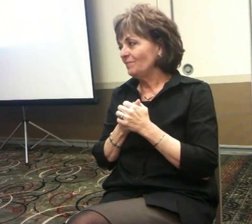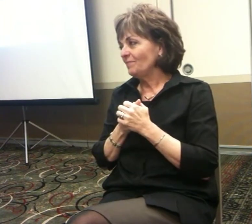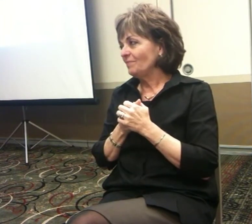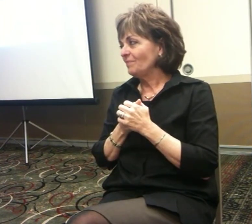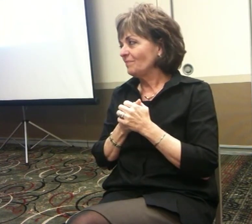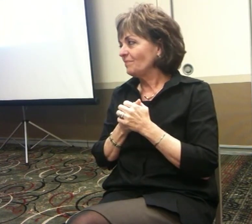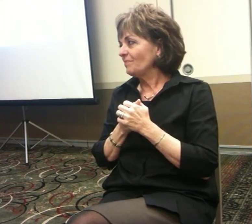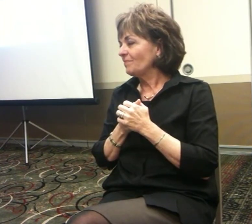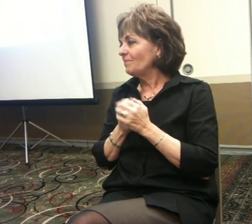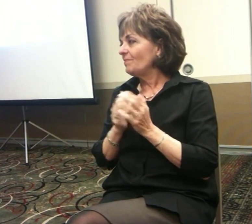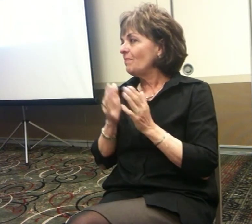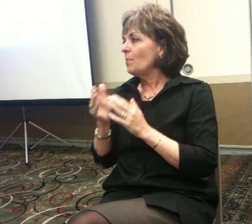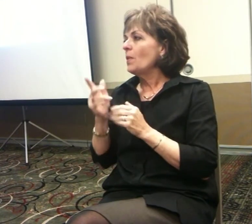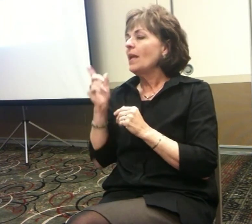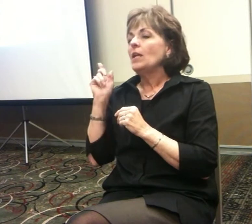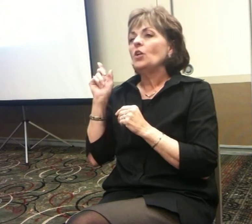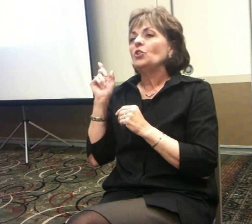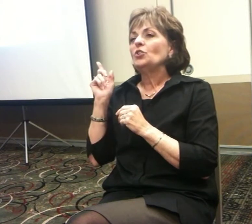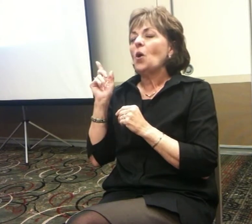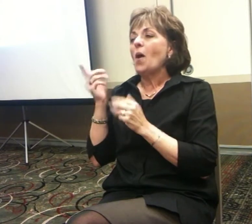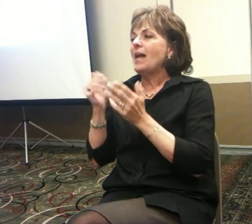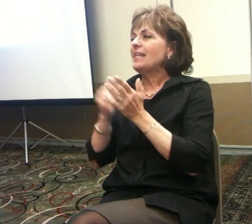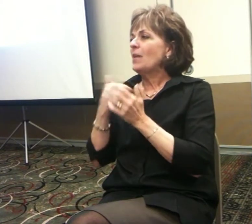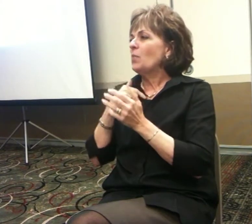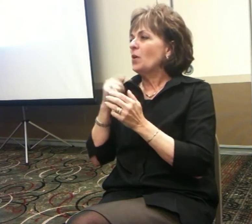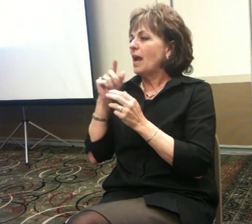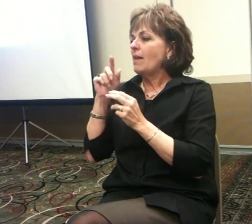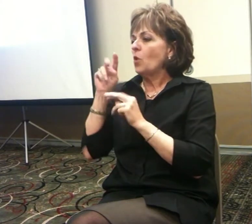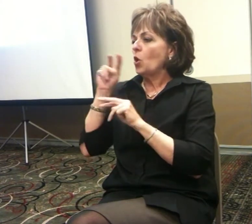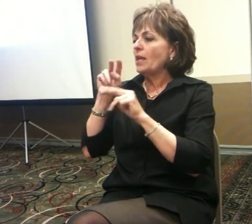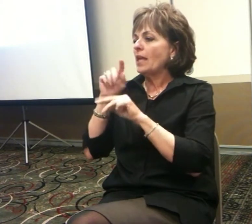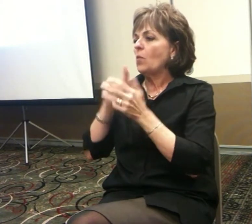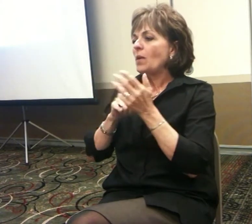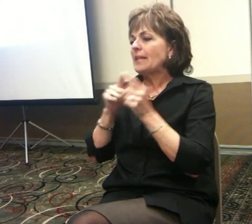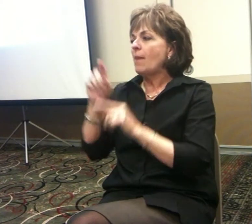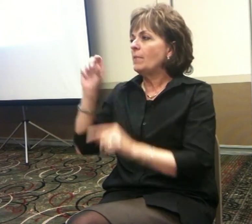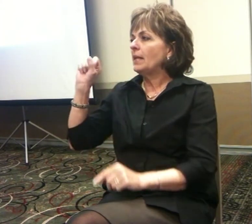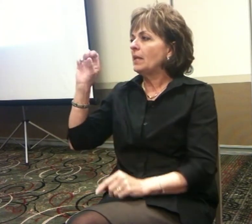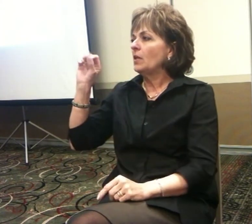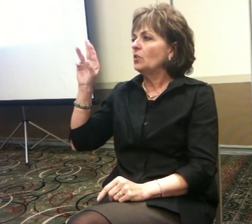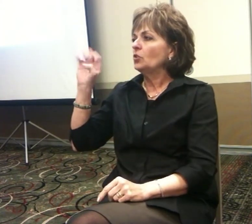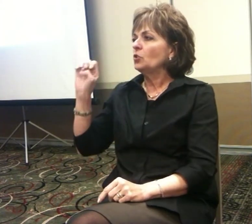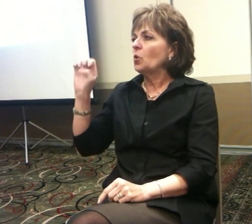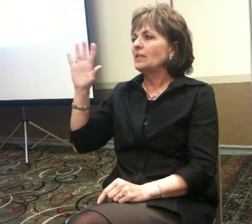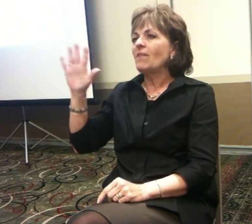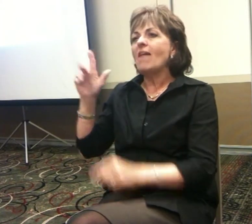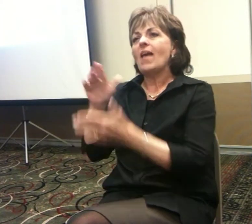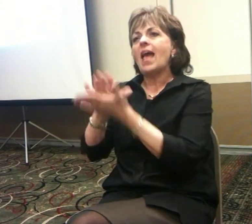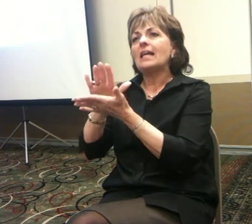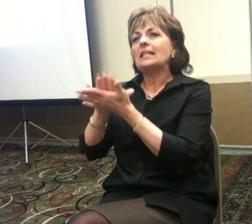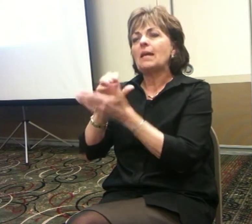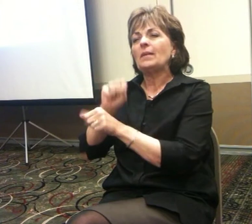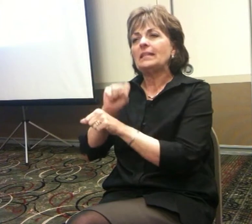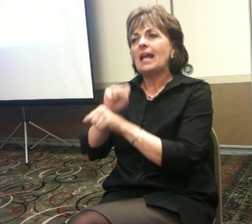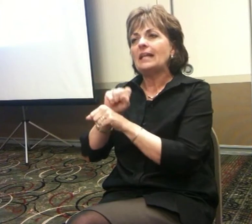All right, so in this case, we're kind of looking at what's going on. Source 5, academic tasks are, seem to be the problem. The teacher talks about that we know it's